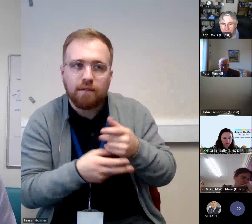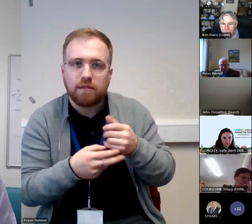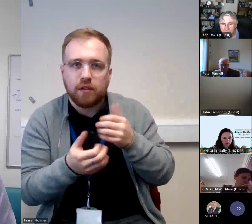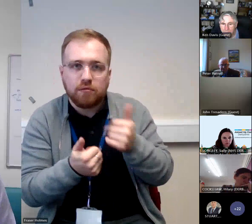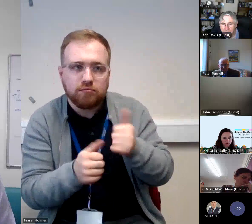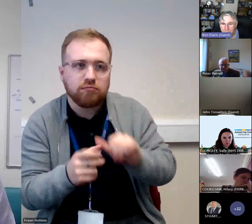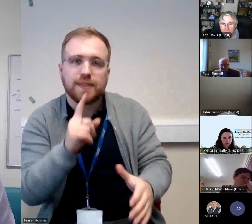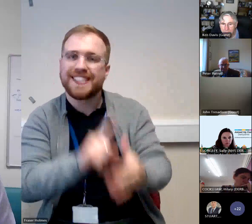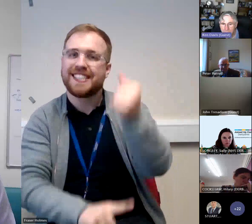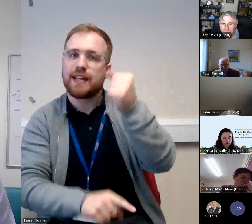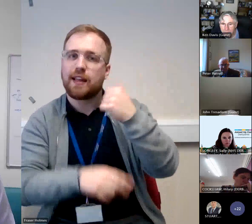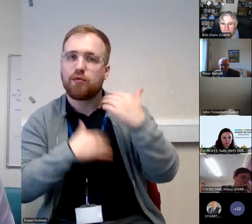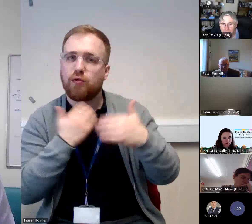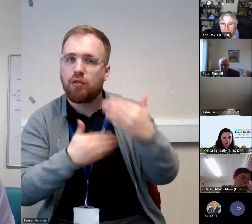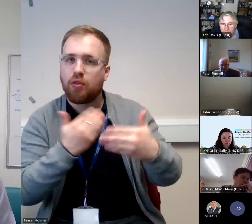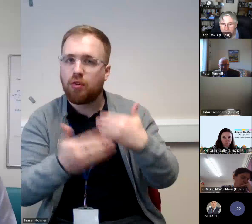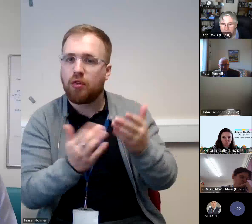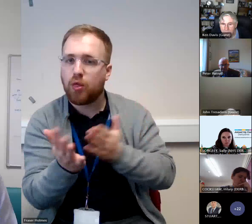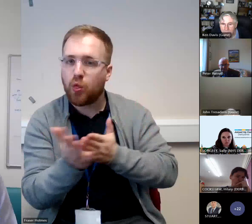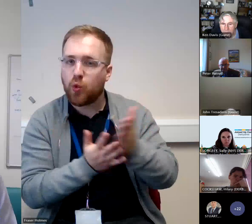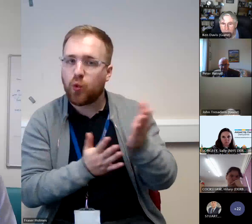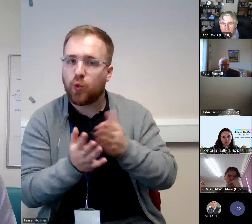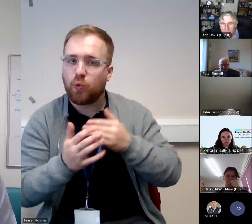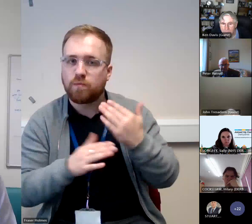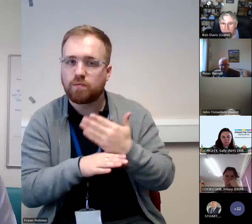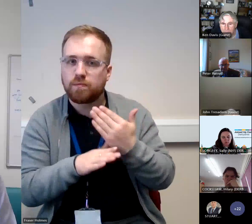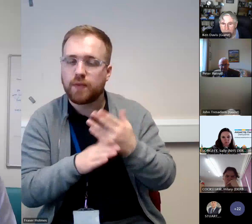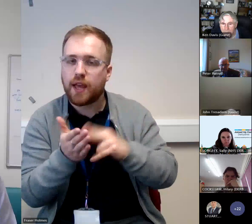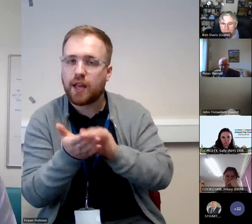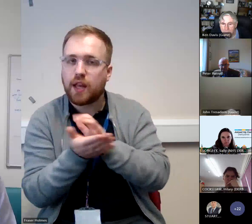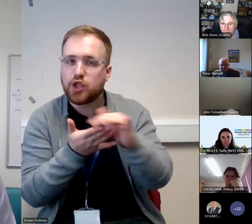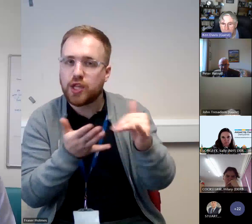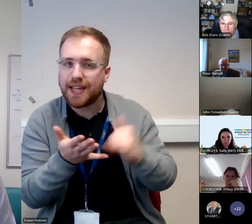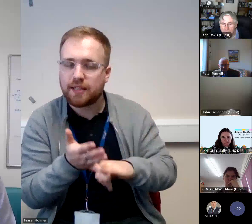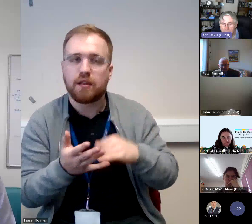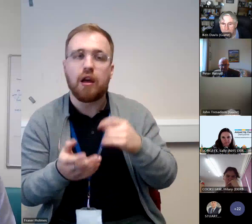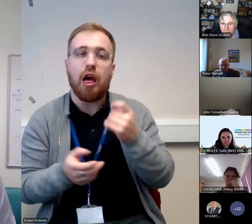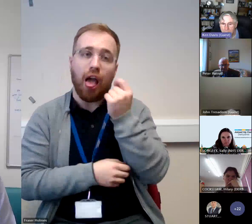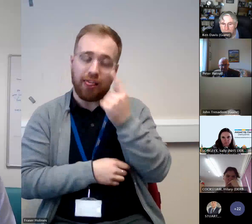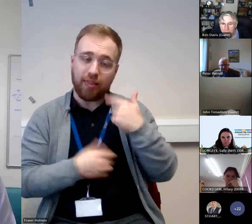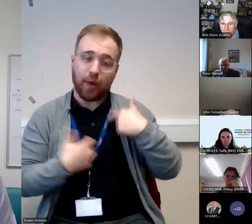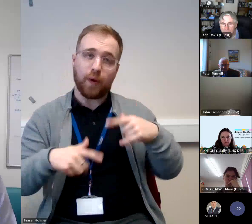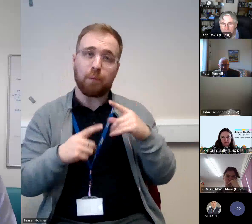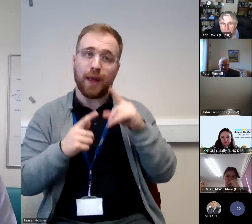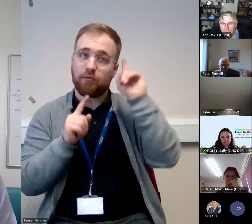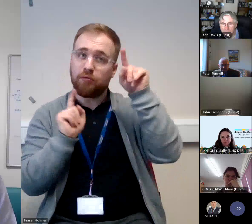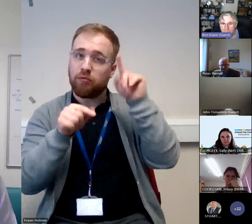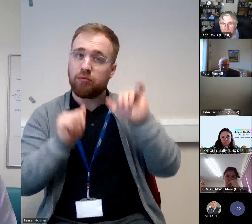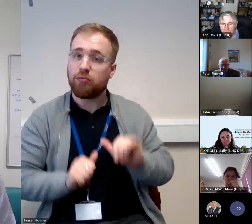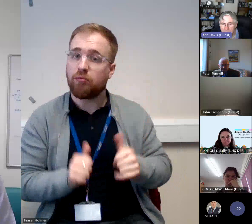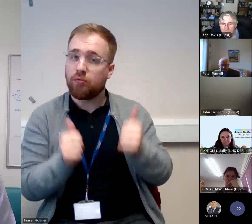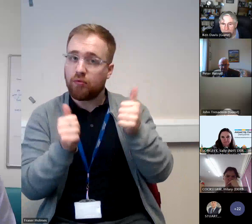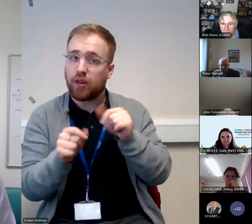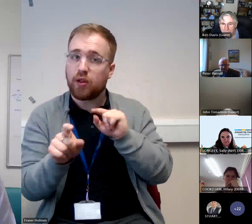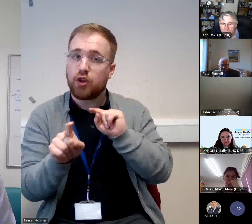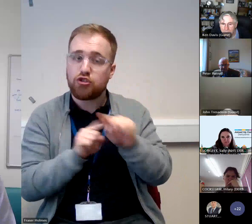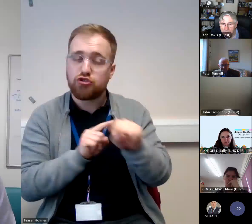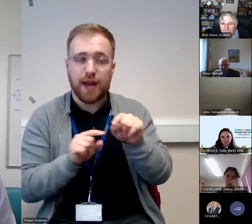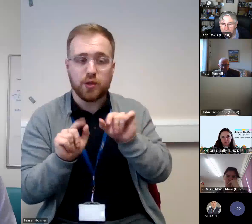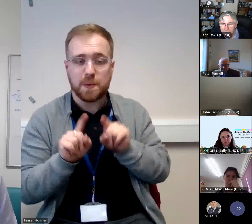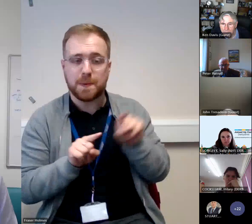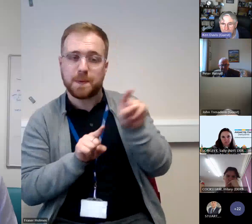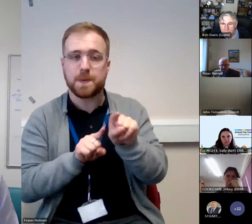successful in our system. So I think we've done a lot to be as innovative as possible to try and get ahead of the curve and to